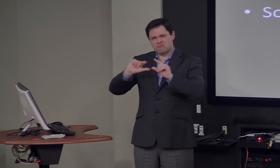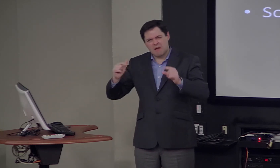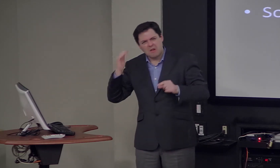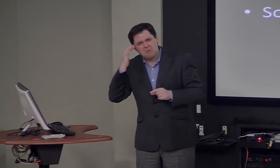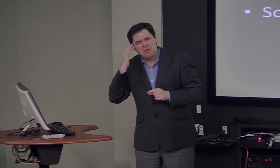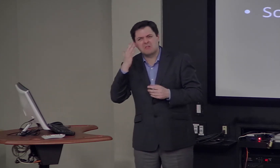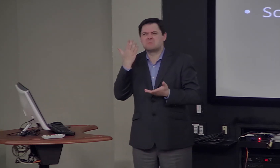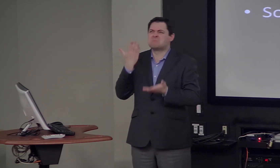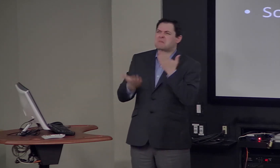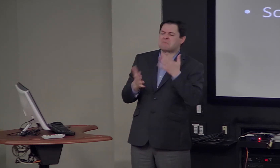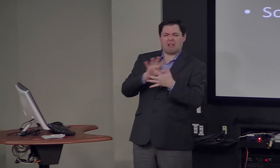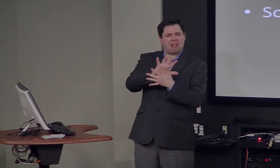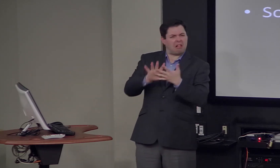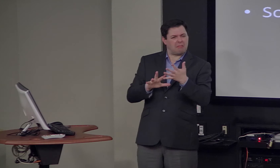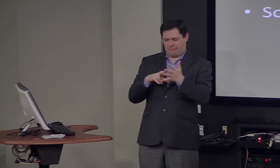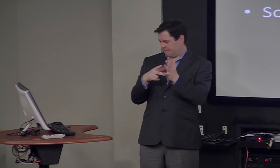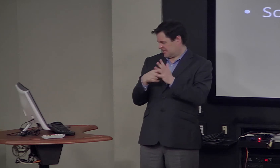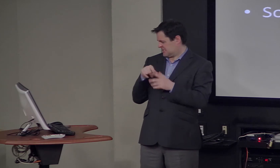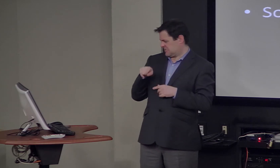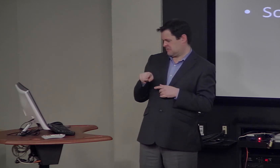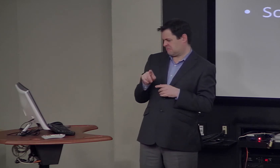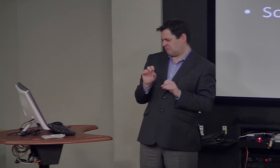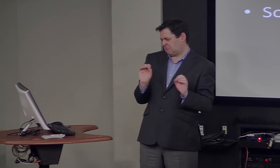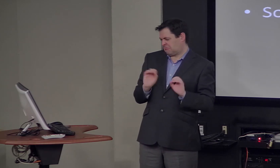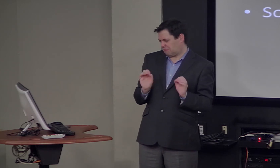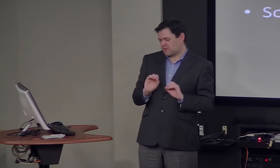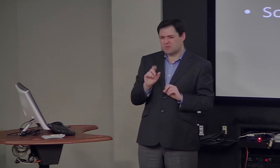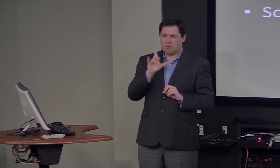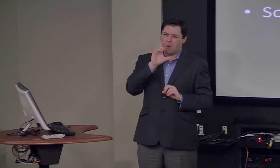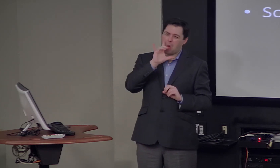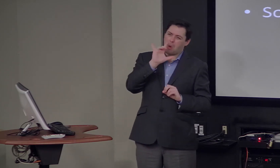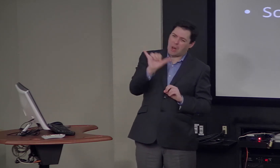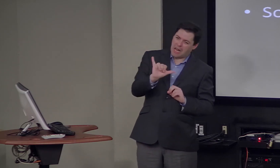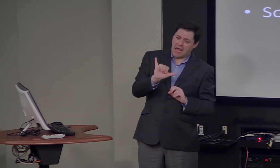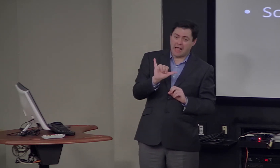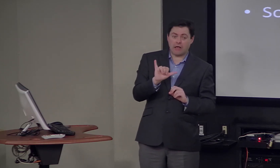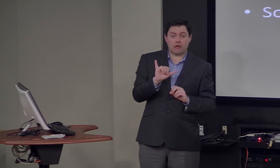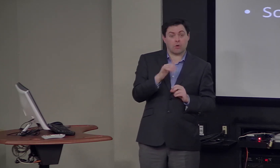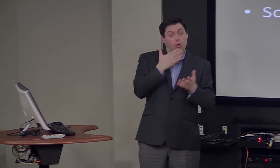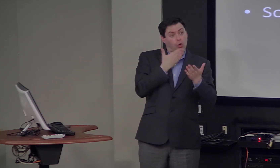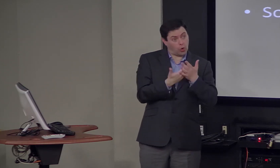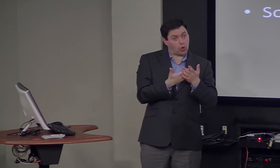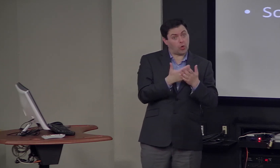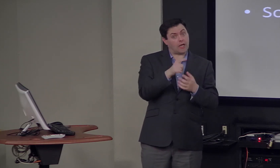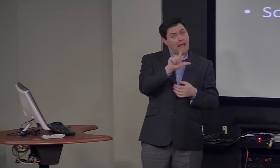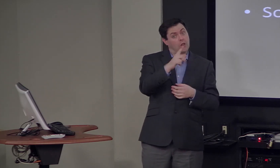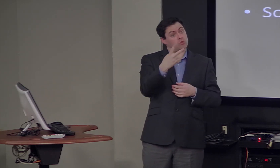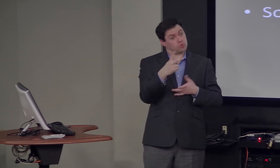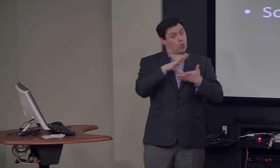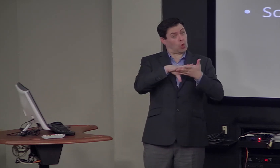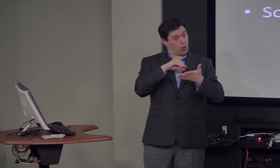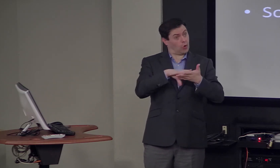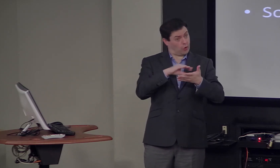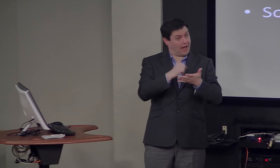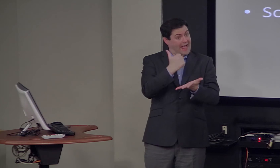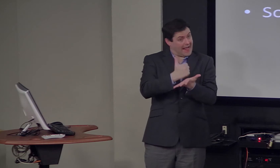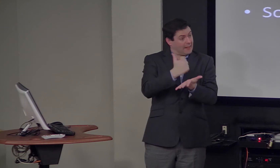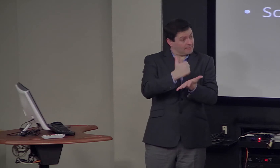accessing or tapping into that. There was a grammatical awareness and understanding of the language, but only in its visual sense. So it seems as